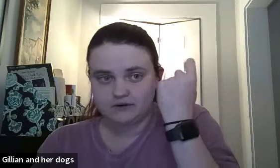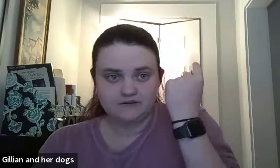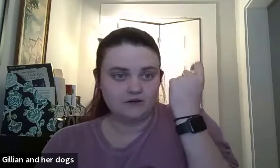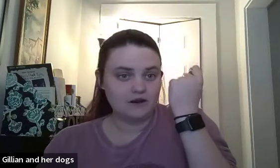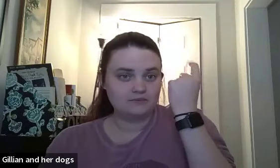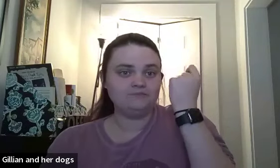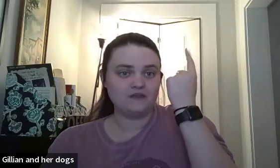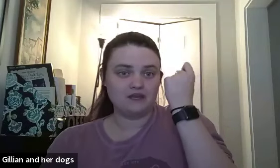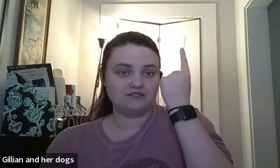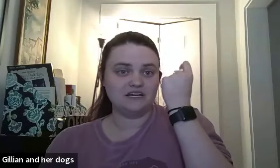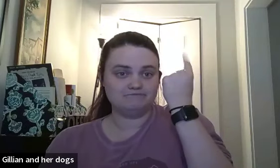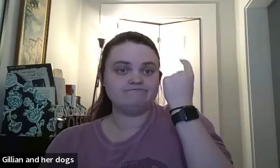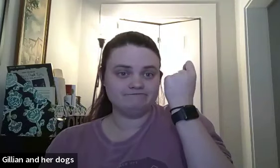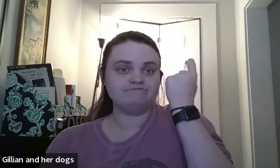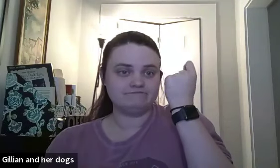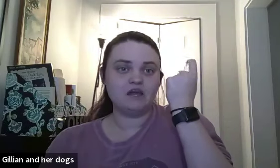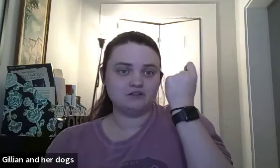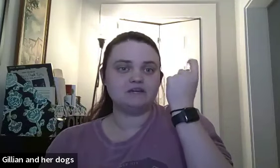pointer finger up. Understand, understand.